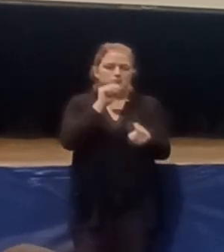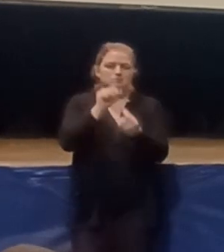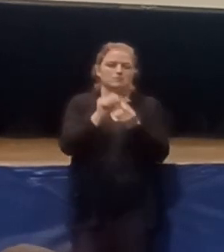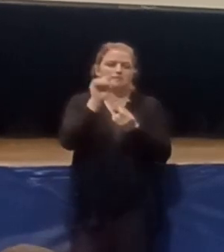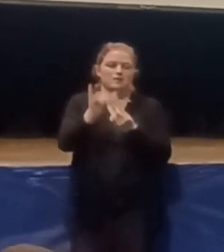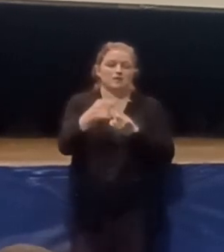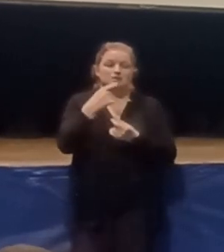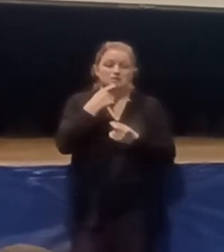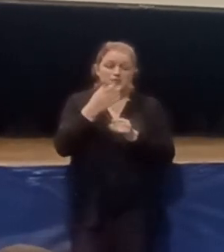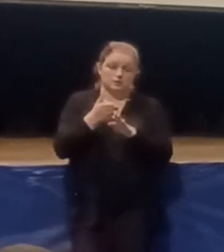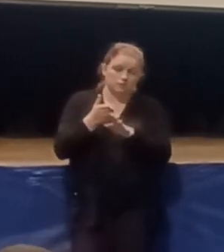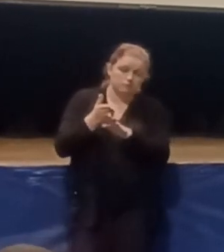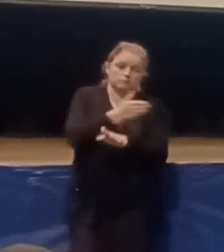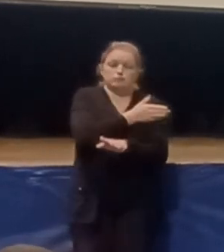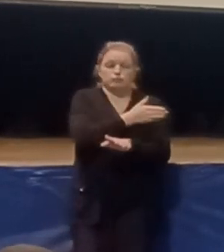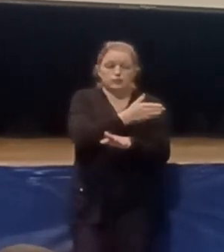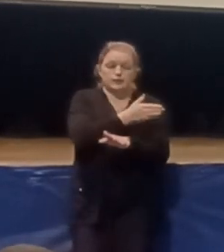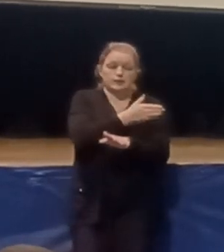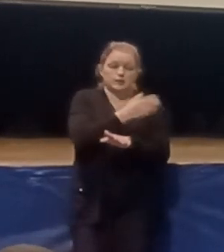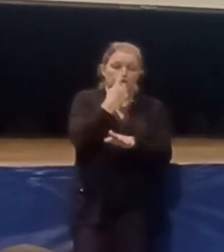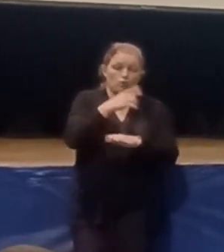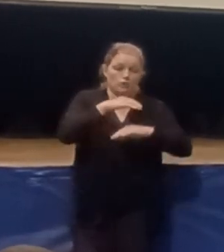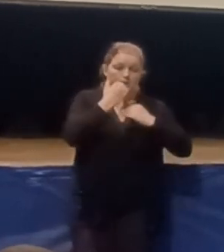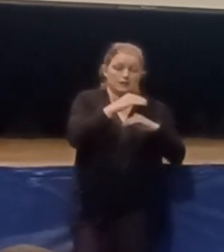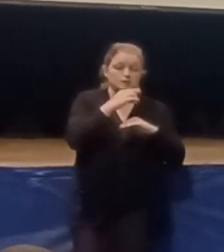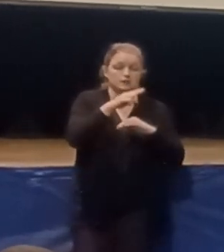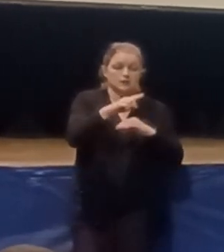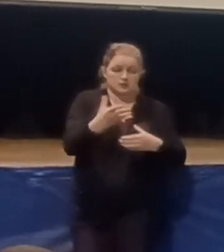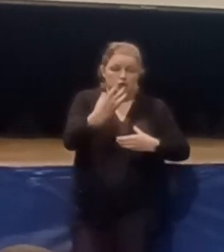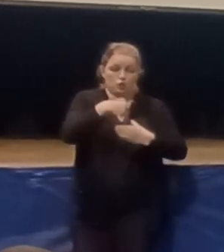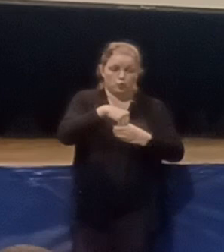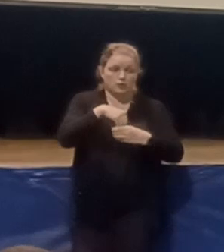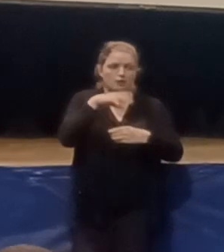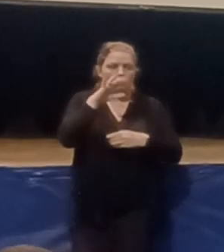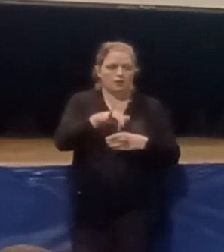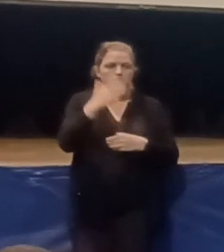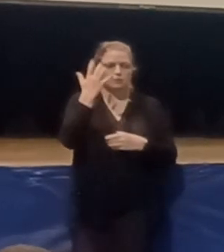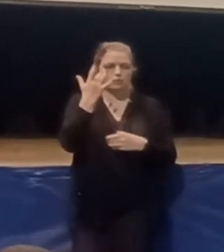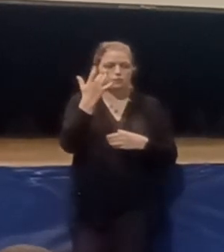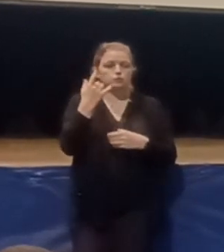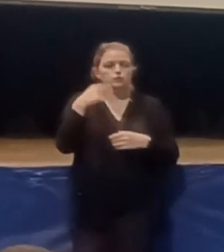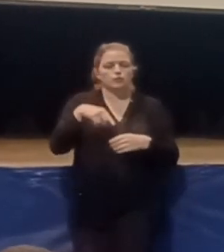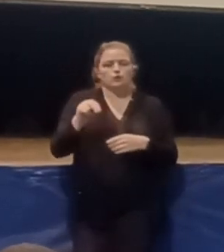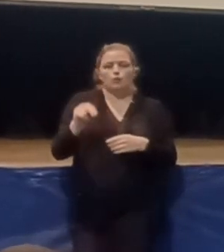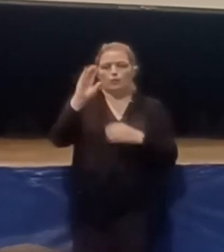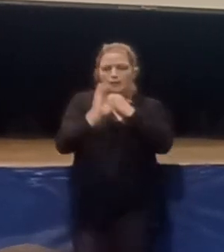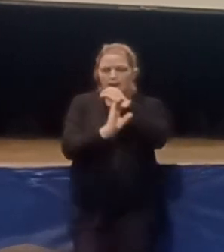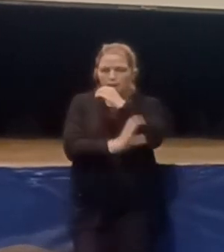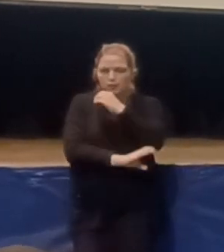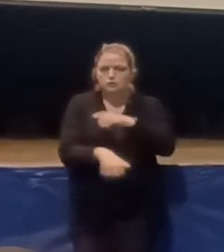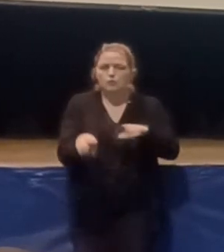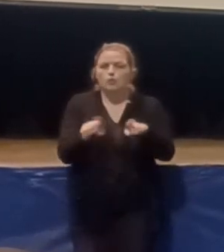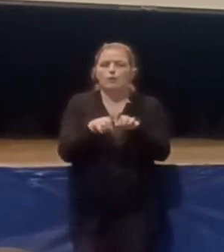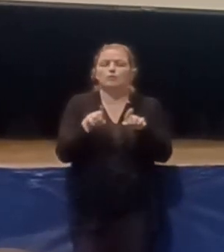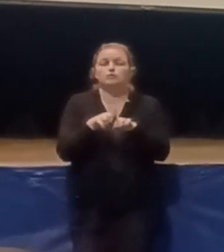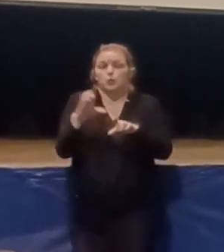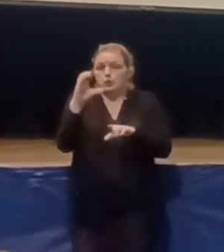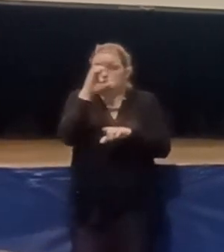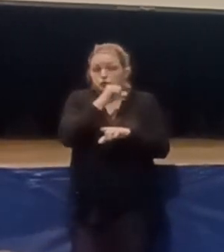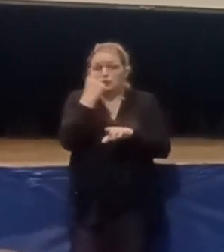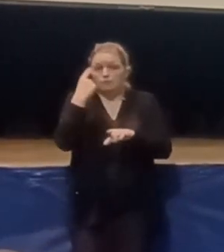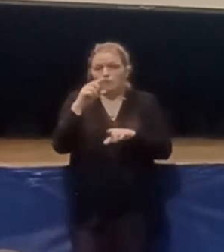that preconditioning capacity is included, and that is what we'll do in North Cambridge, and that is what we'd assume